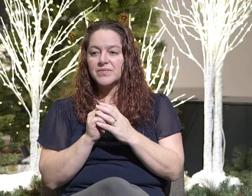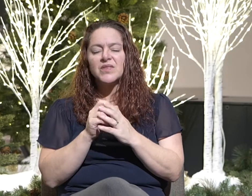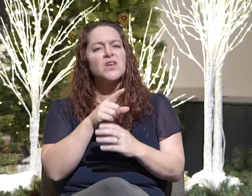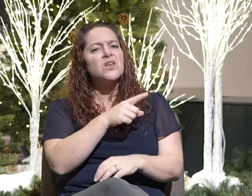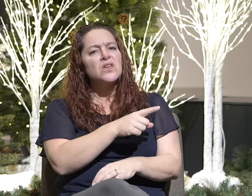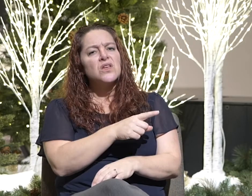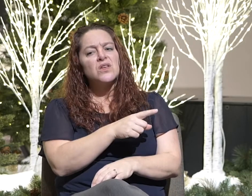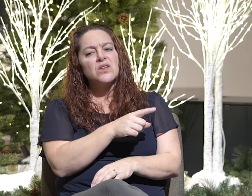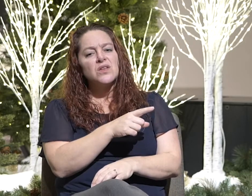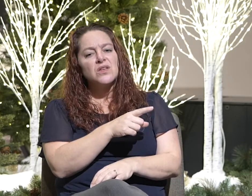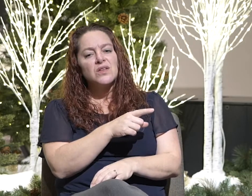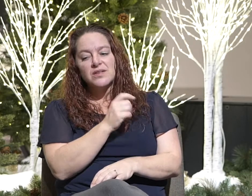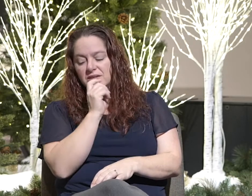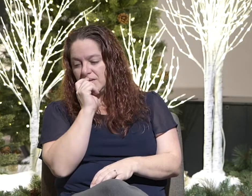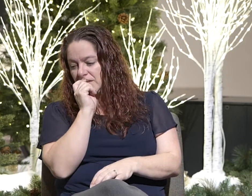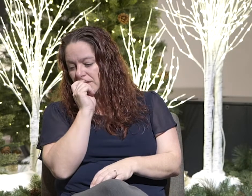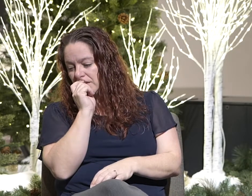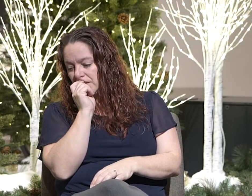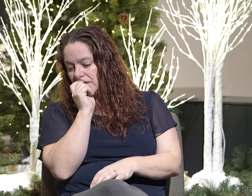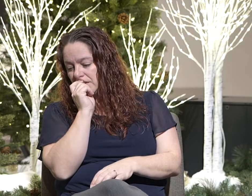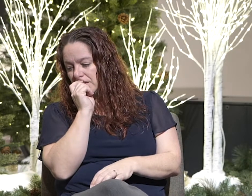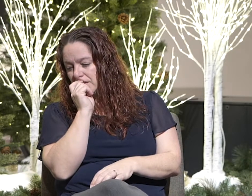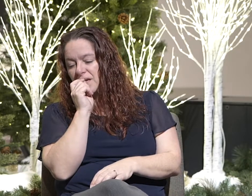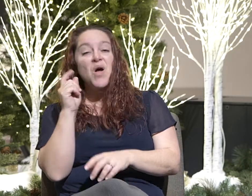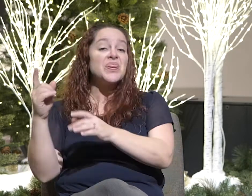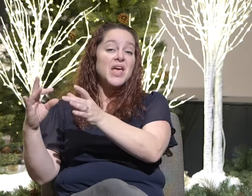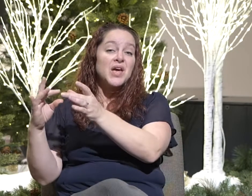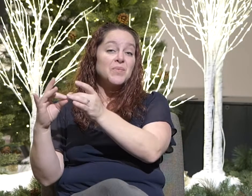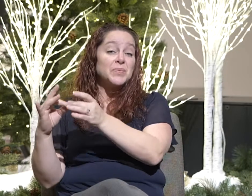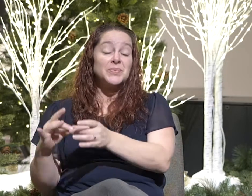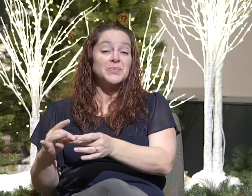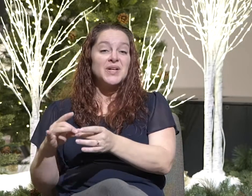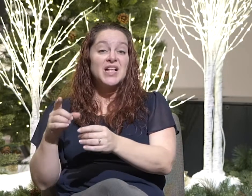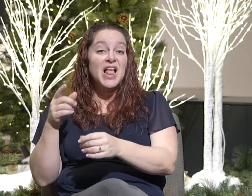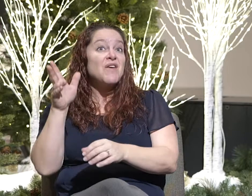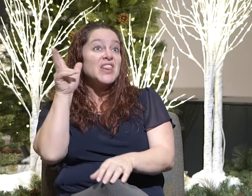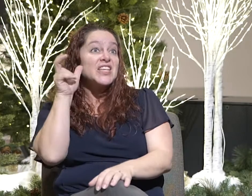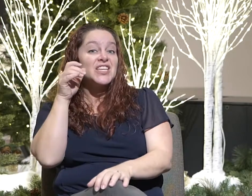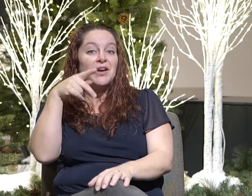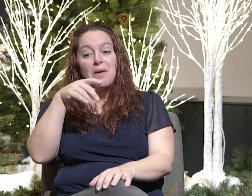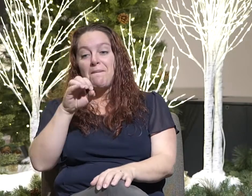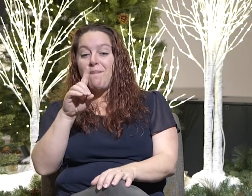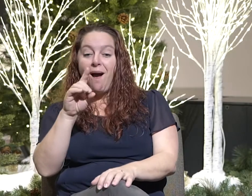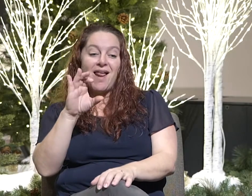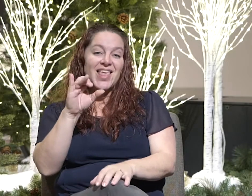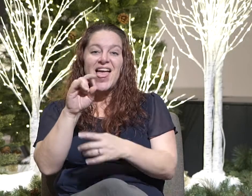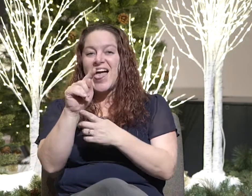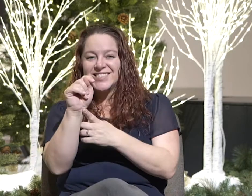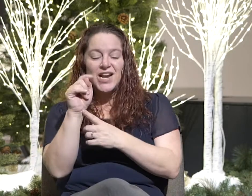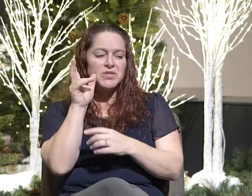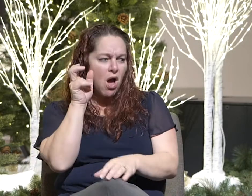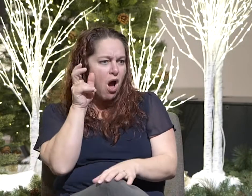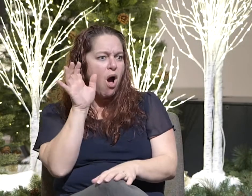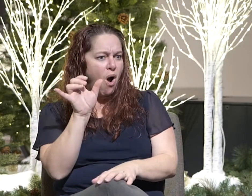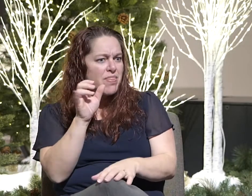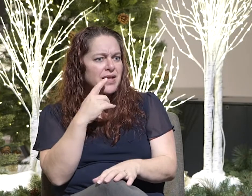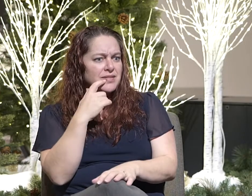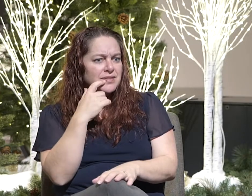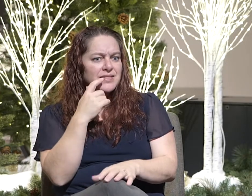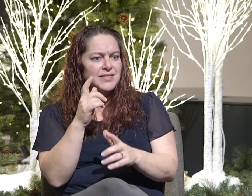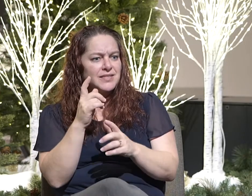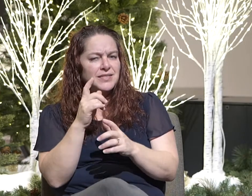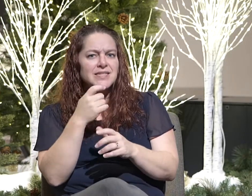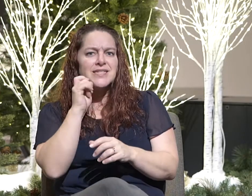you hear what this guy said over here? I mean, we were talking, I was listening to this podcast and he just opened my mind and I'm like, did we know this, this thing is like, you know, the Bible